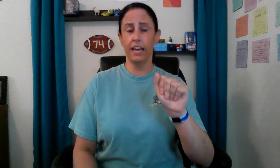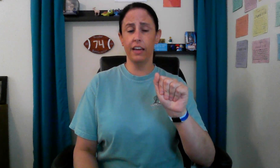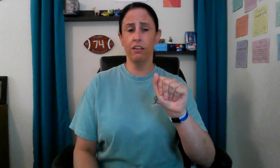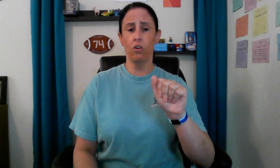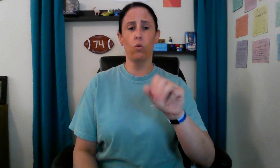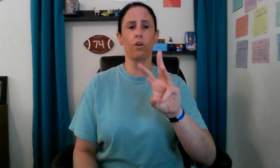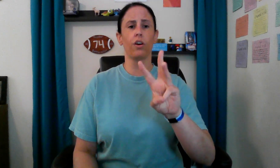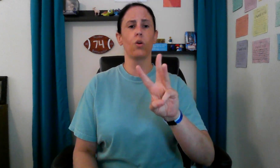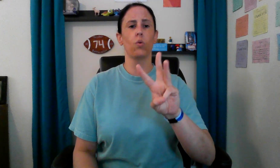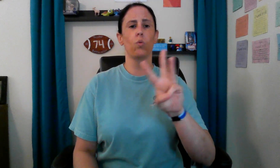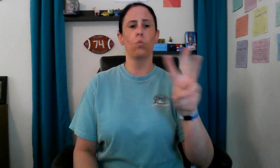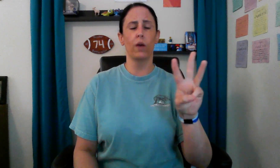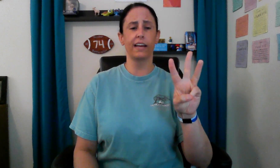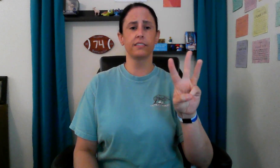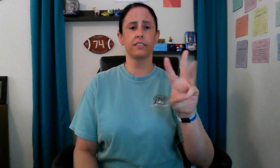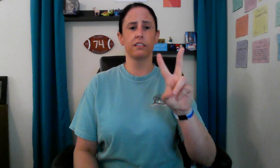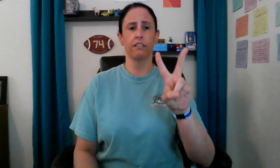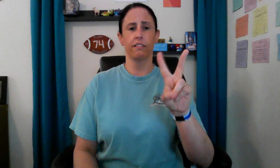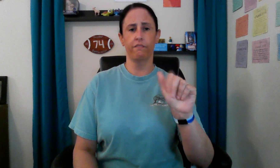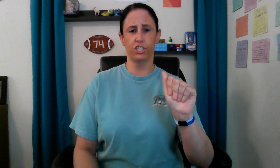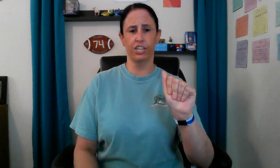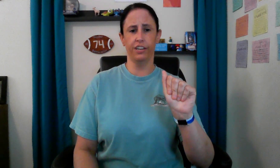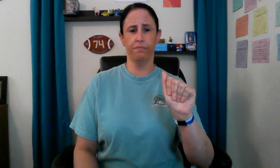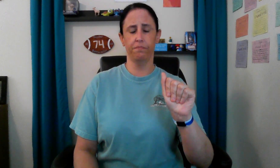WVA or West Virginia.